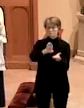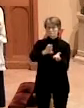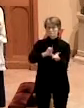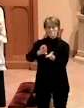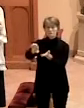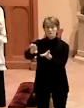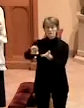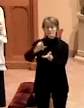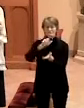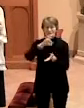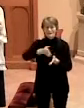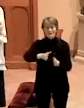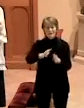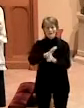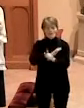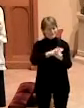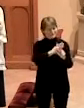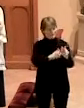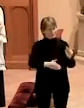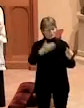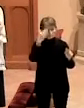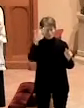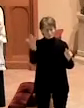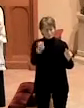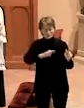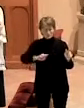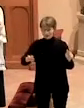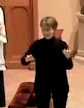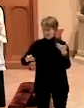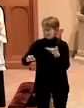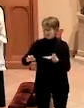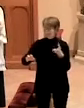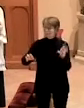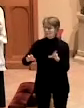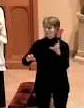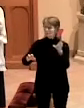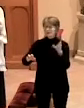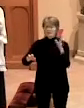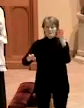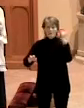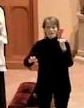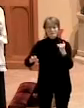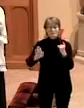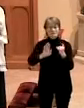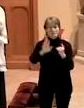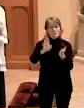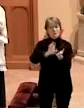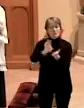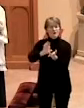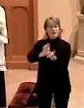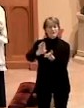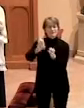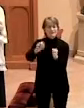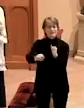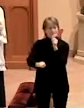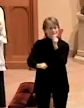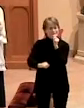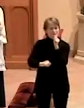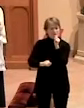your left hand know what your right is doing, so that your almsgiving may be